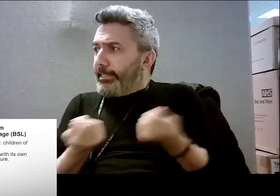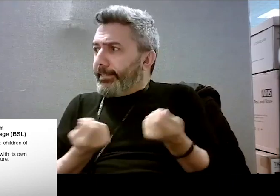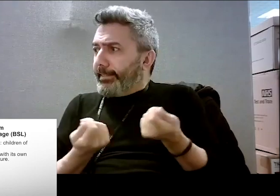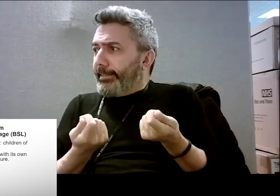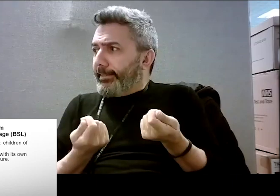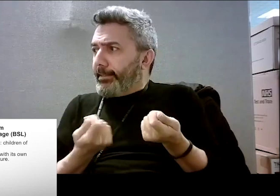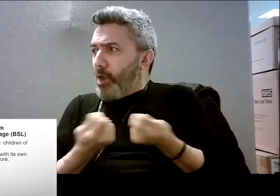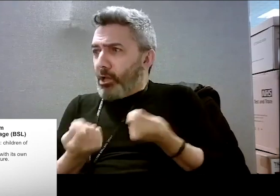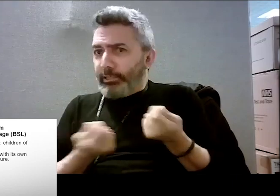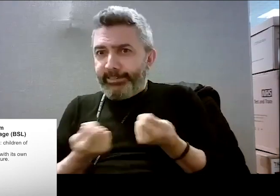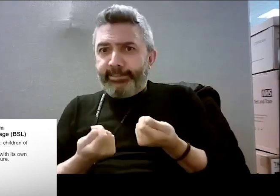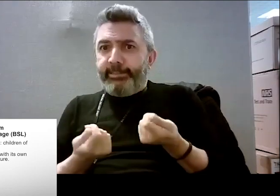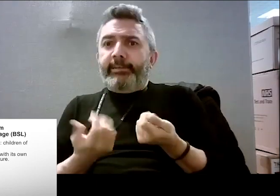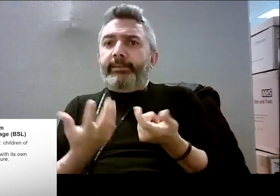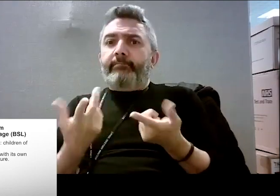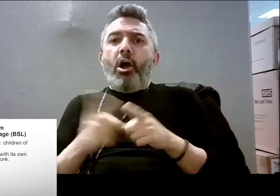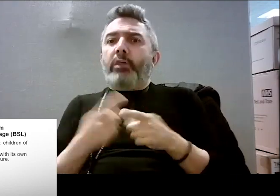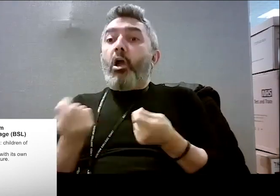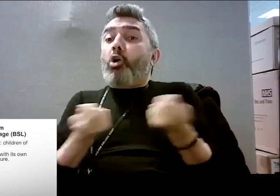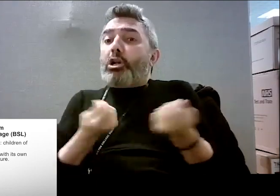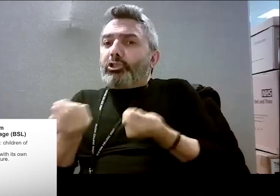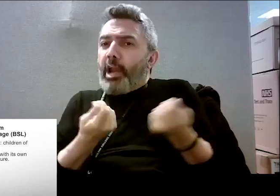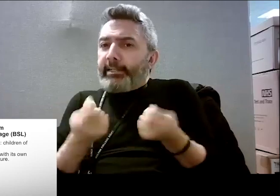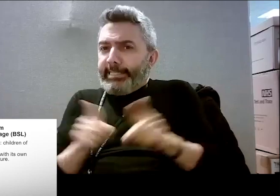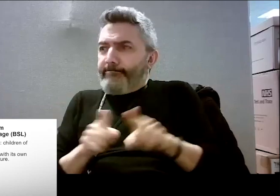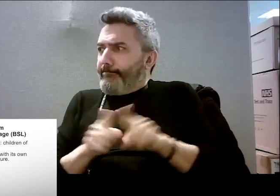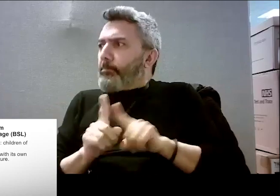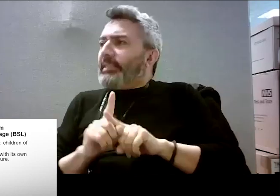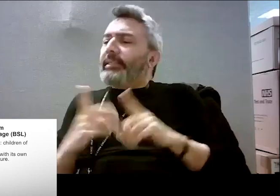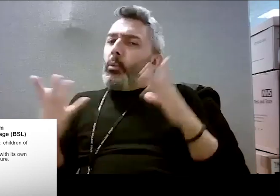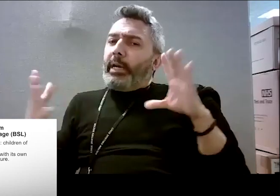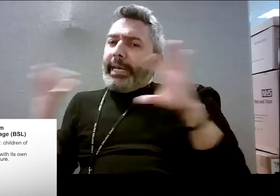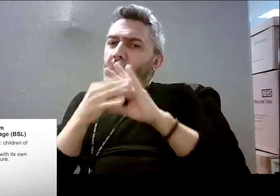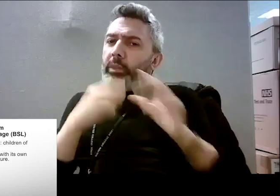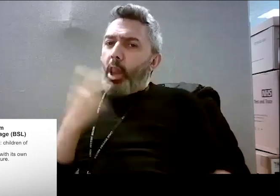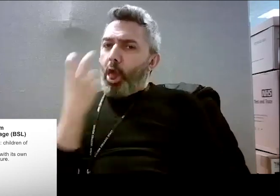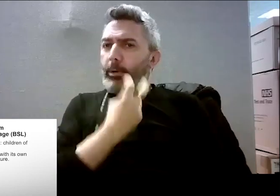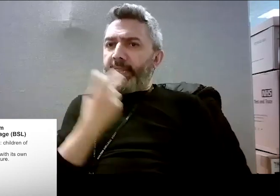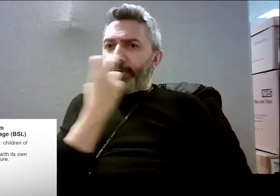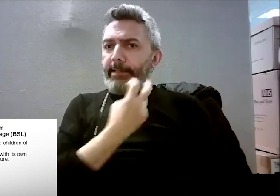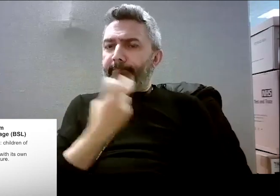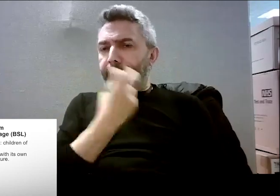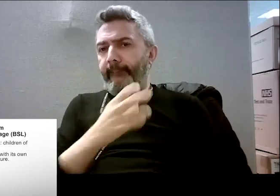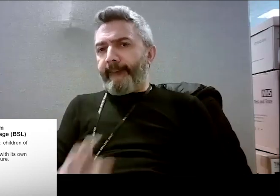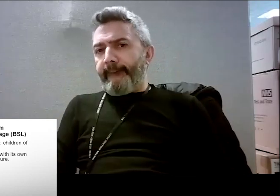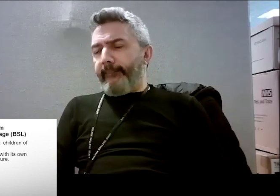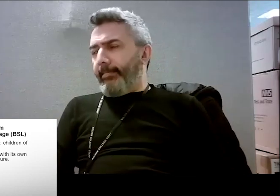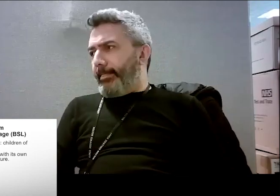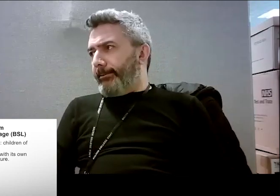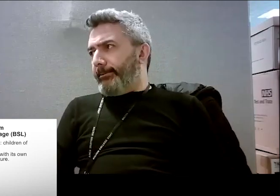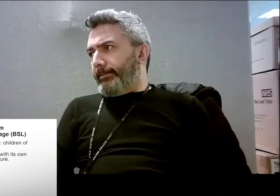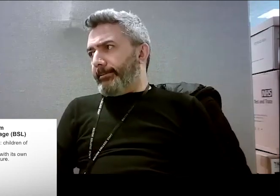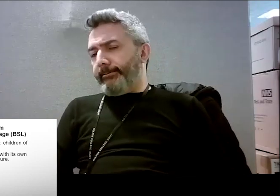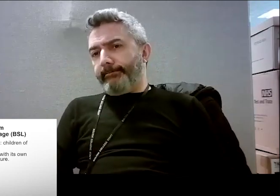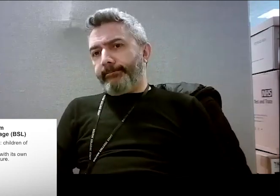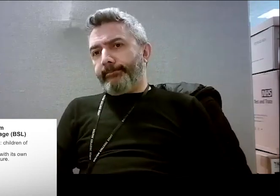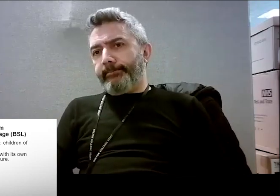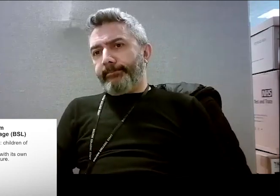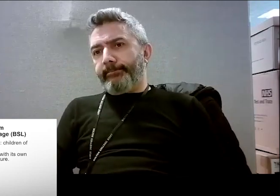Same as yourself, we can do run. You've got we've got the sign for run, which also